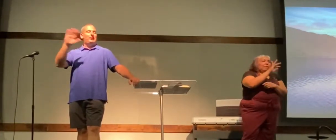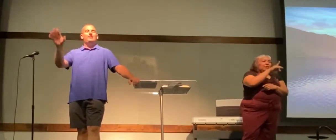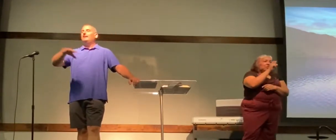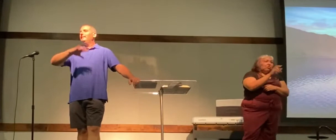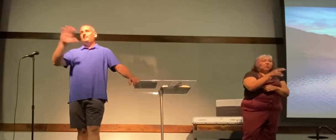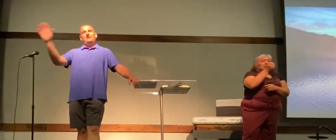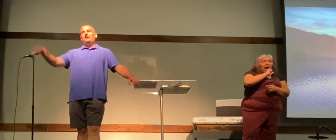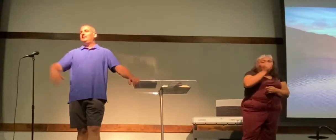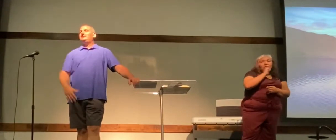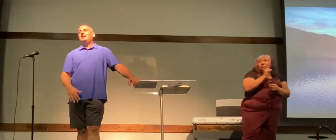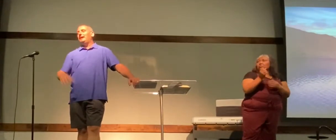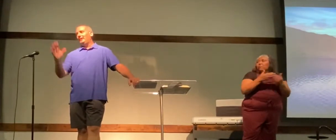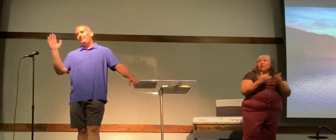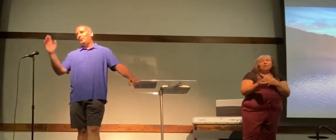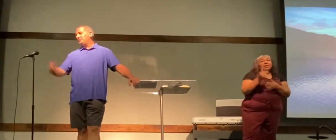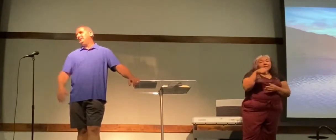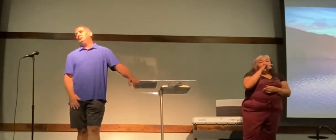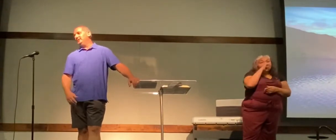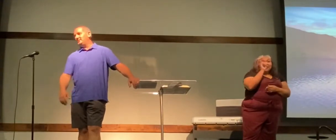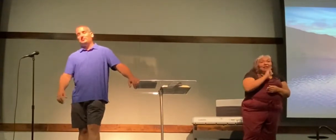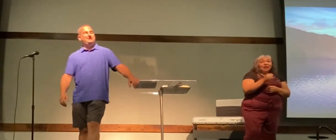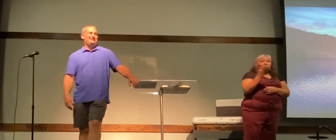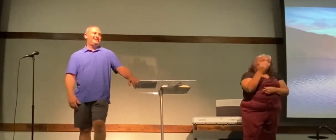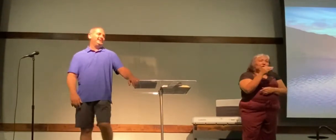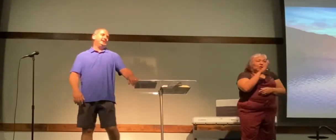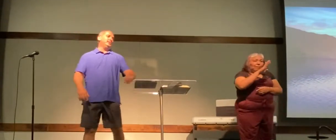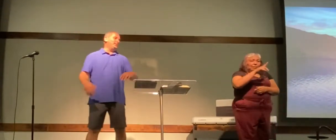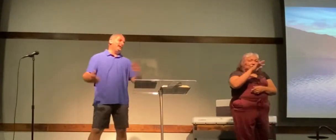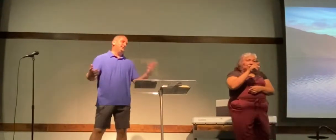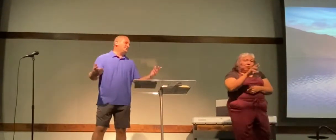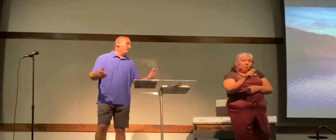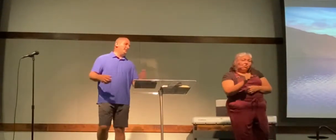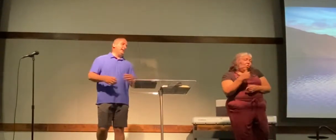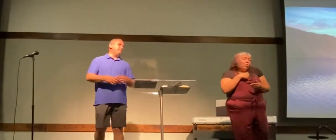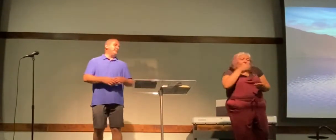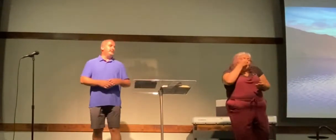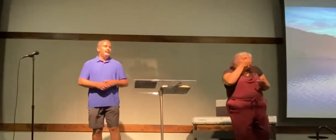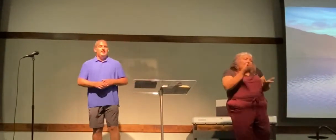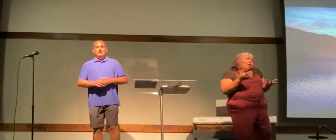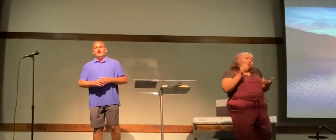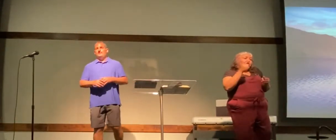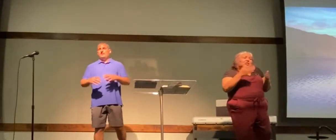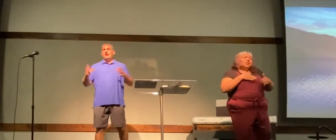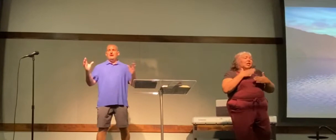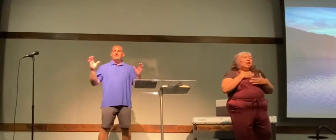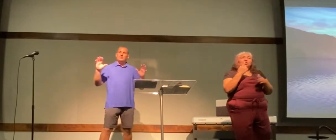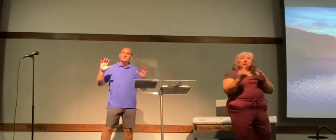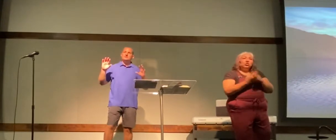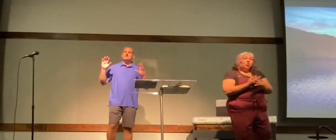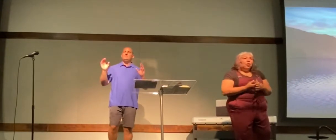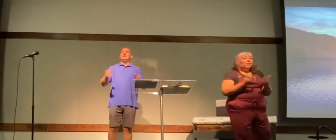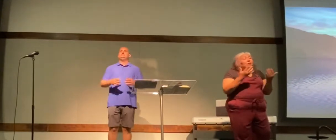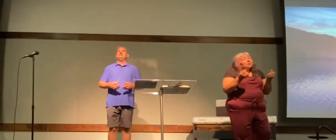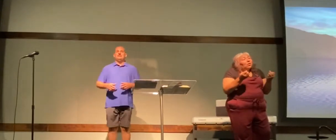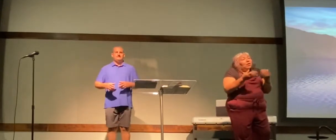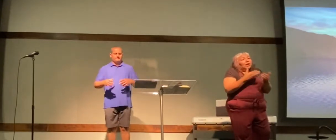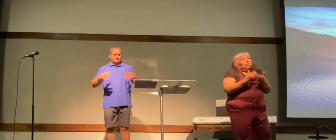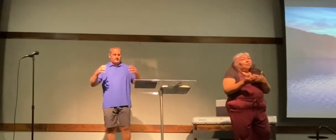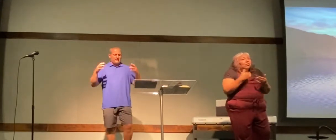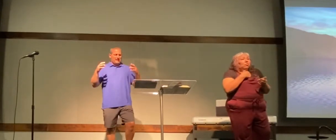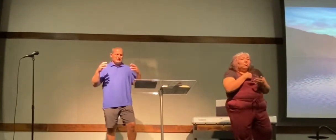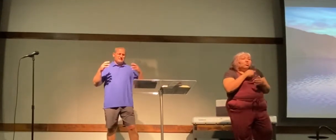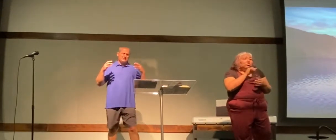cream. I mean, this kid had like 14 blizzards. We just didn't care. We're glad you showed up, but, you know. And we were just investing in